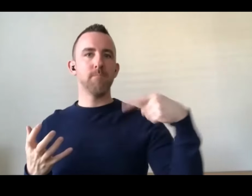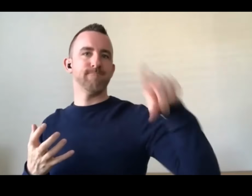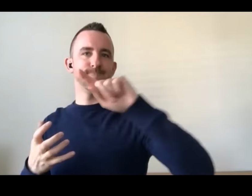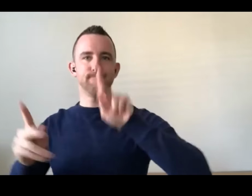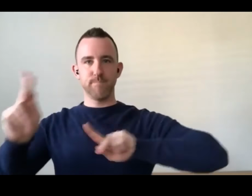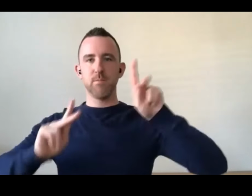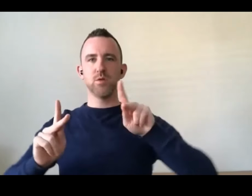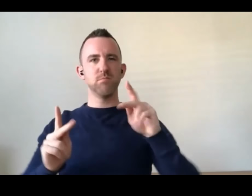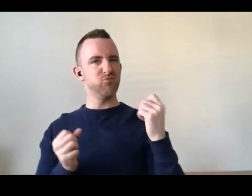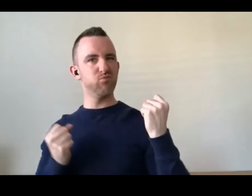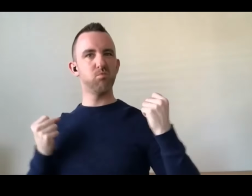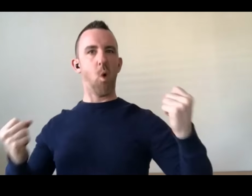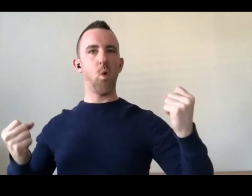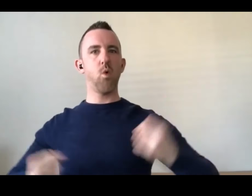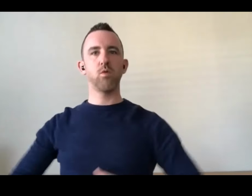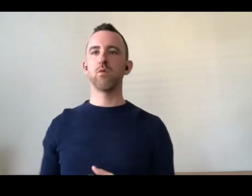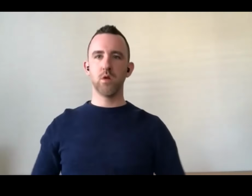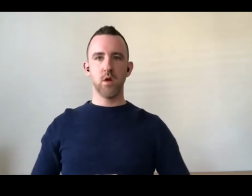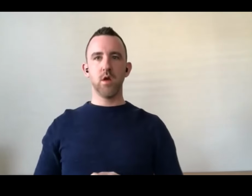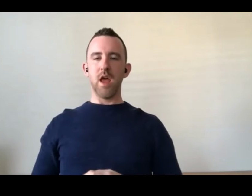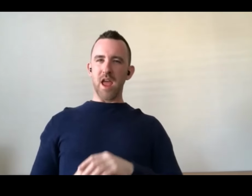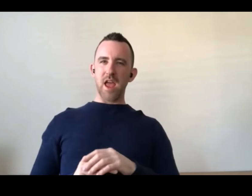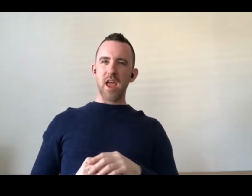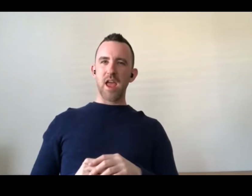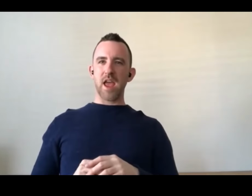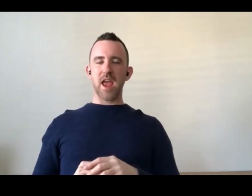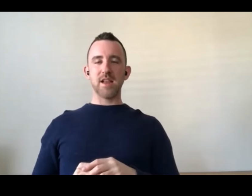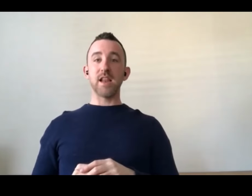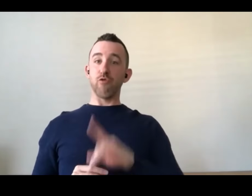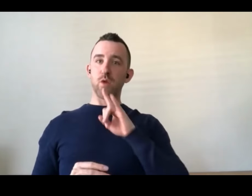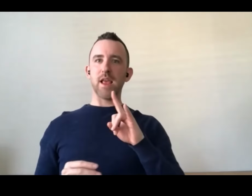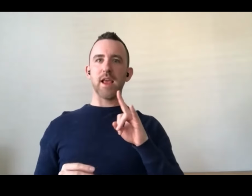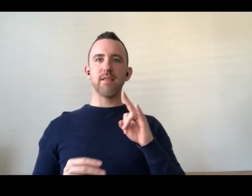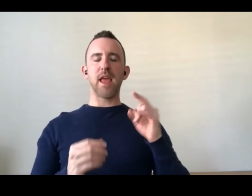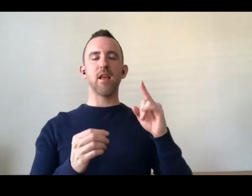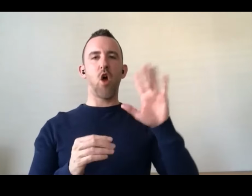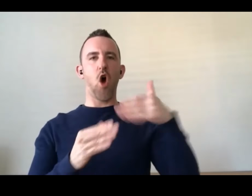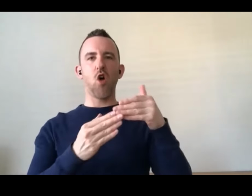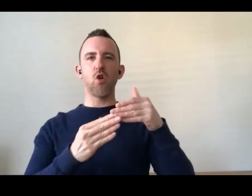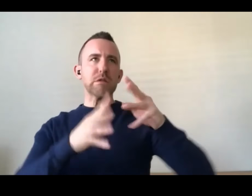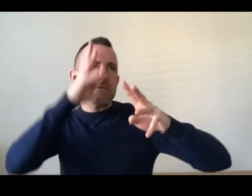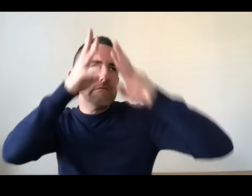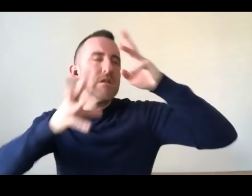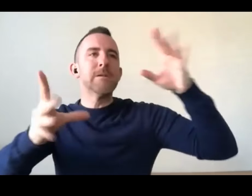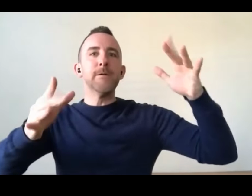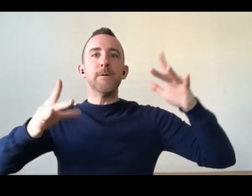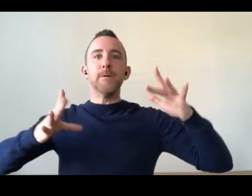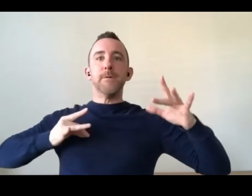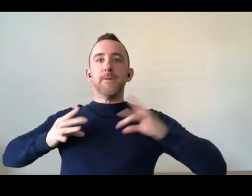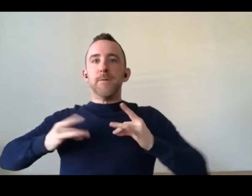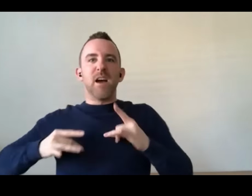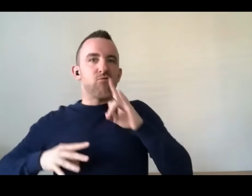be bold and watch those mighty forces come to them as they create something without any influence